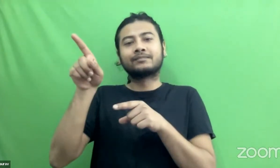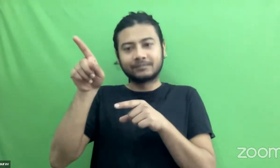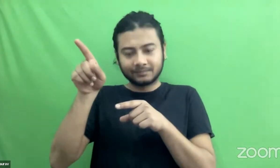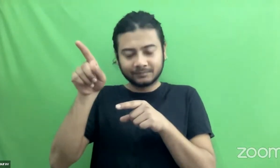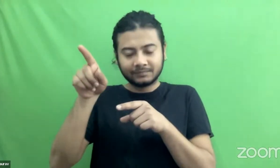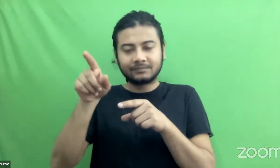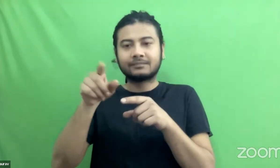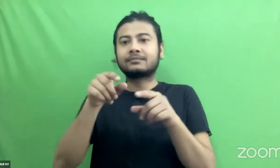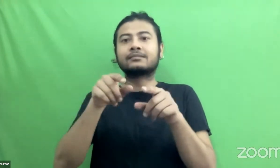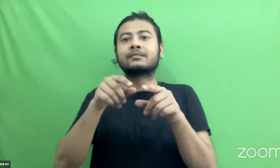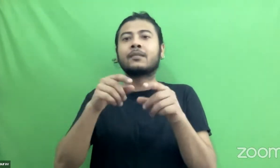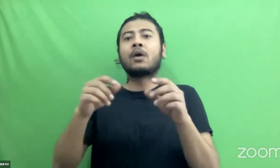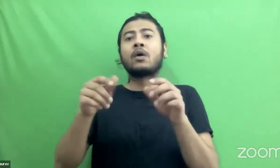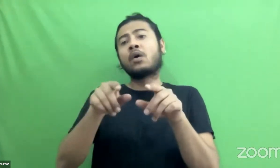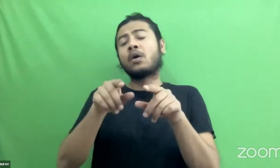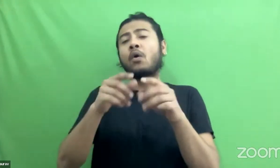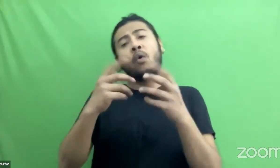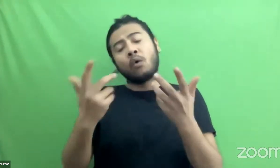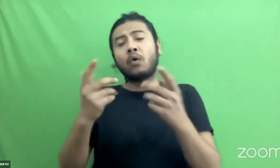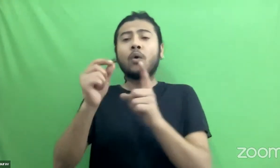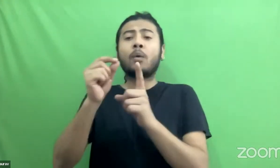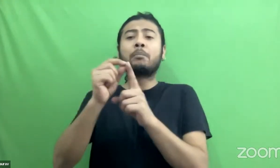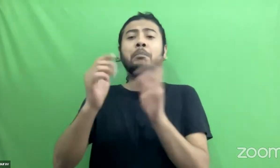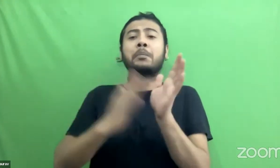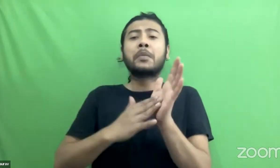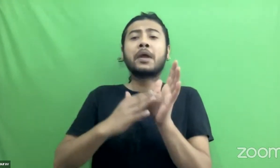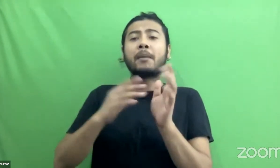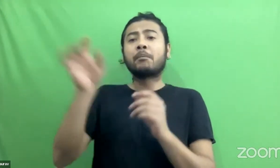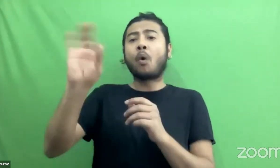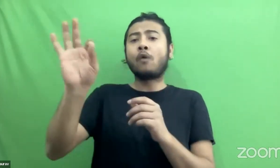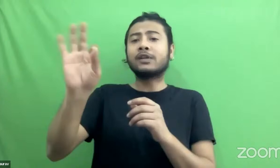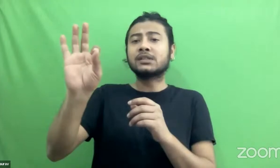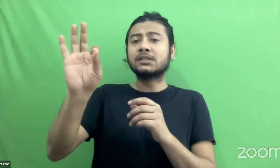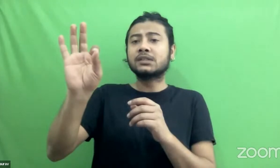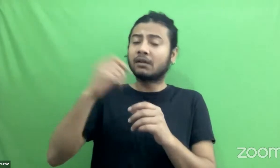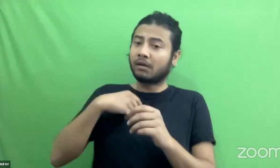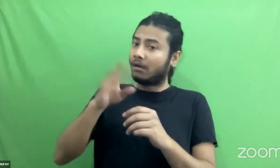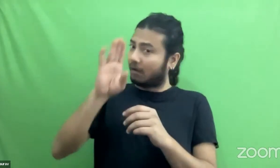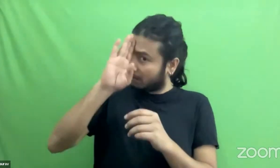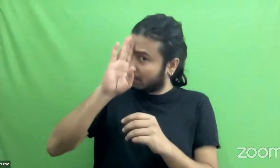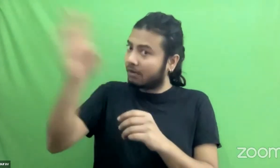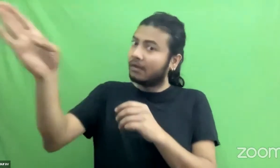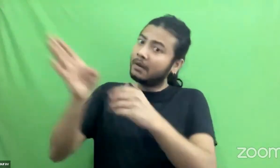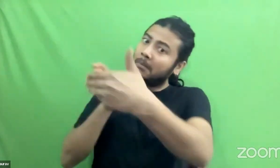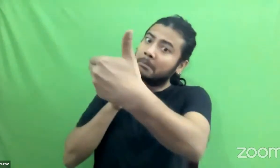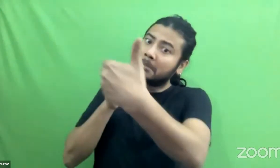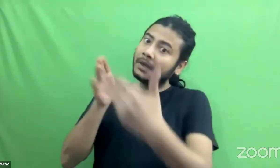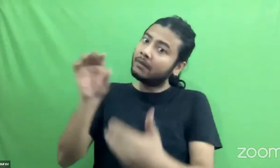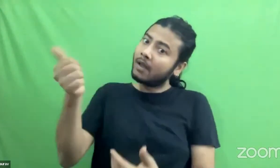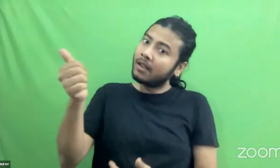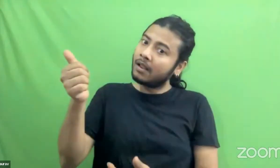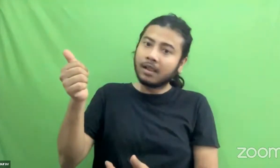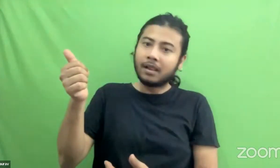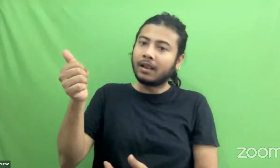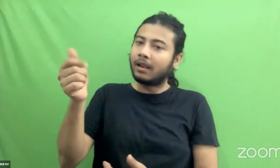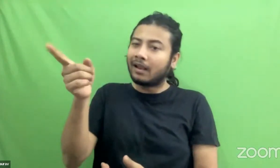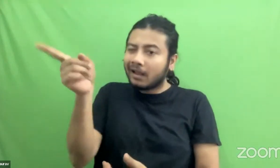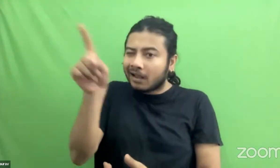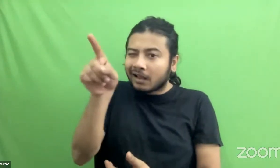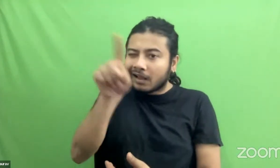to that Prime Minister. So when we approach, then the process becomes very easy. So if we want to approach